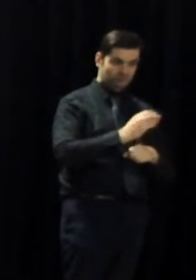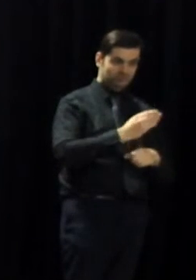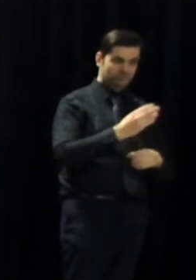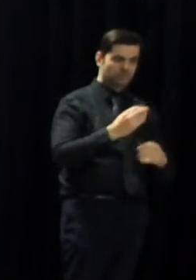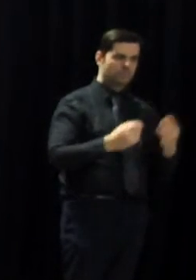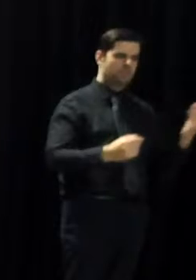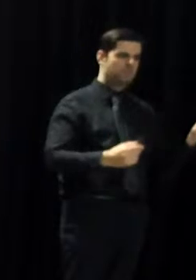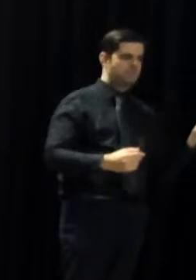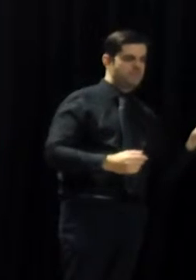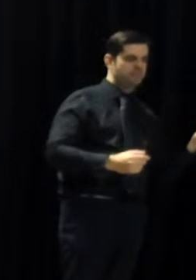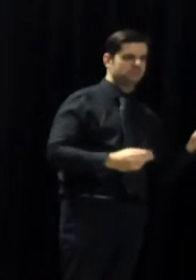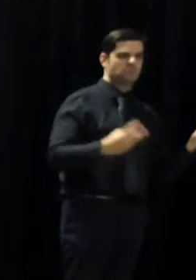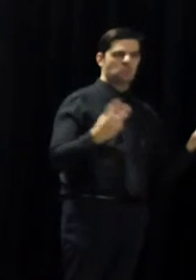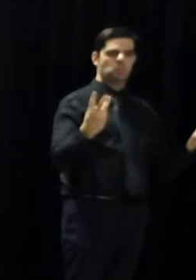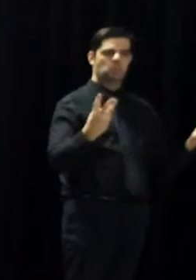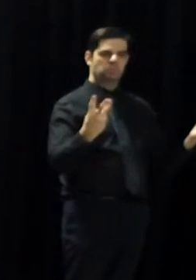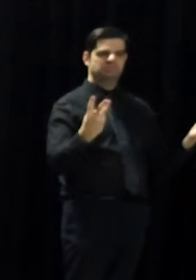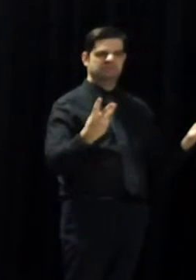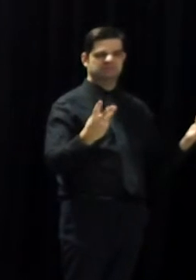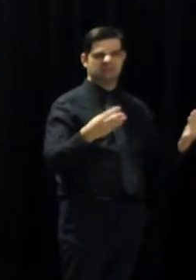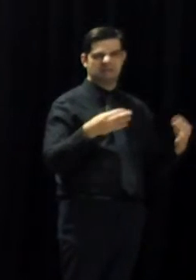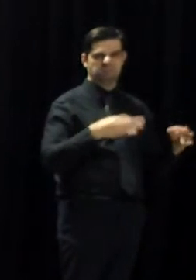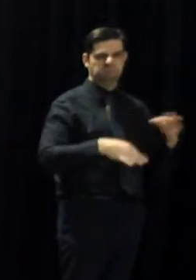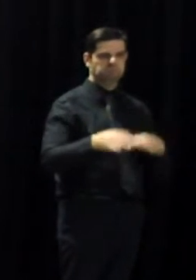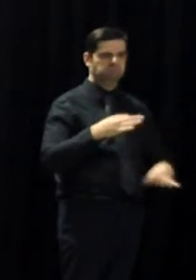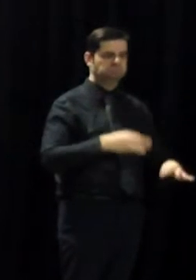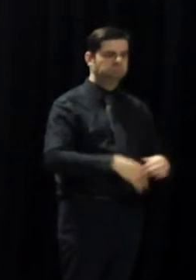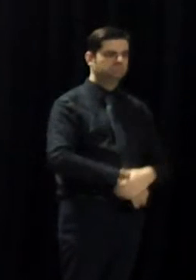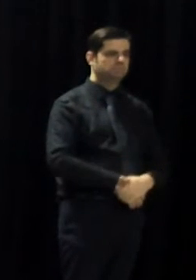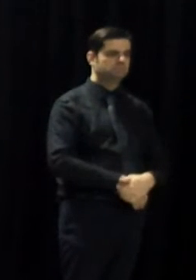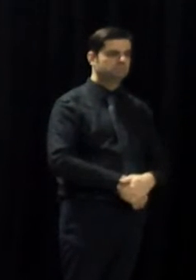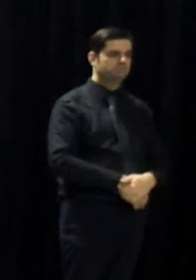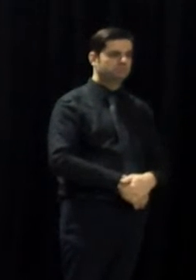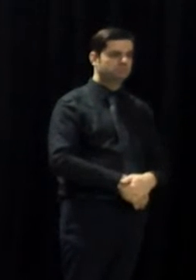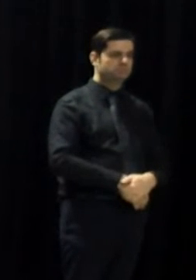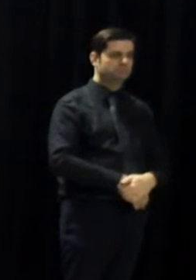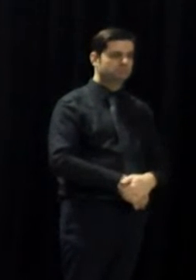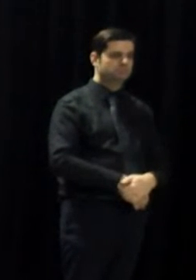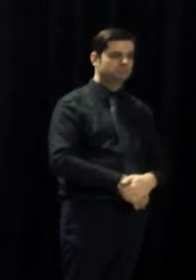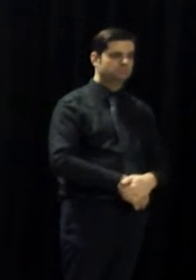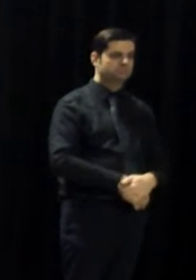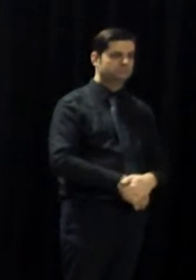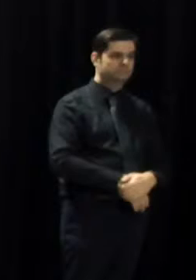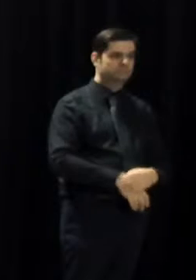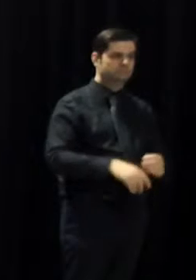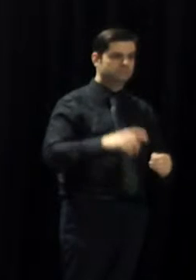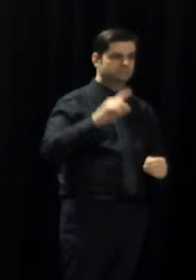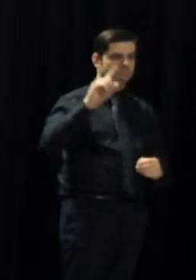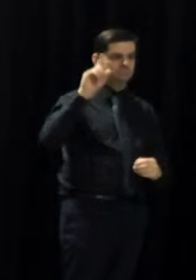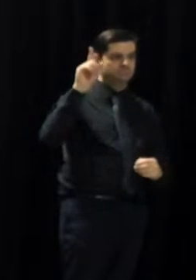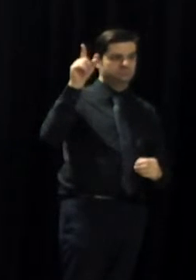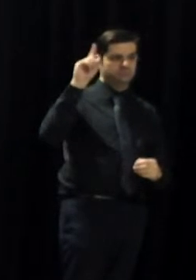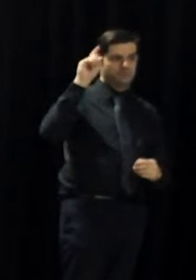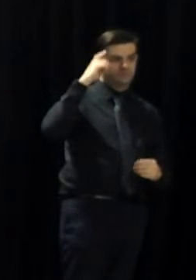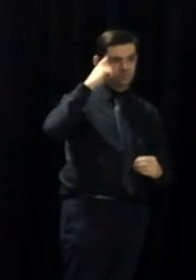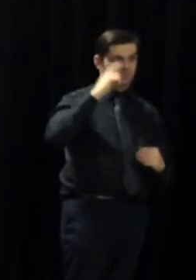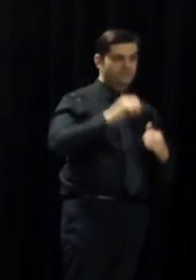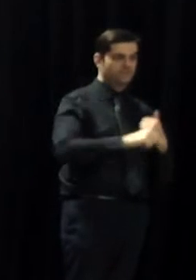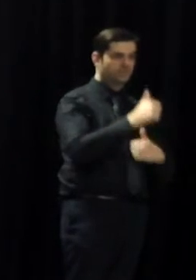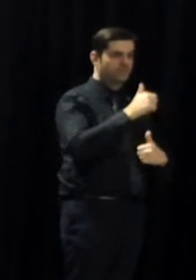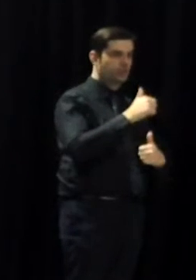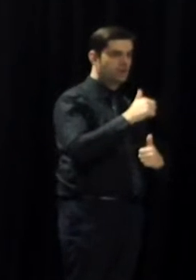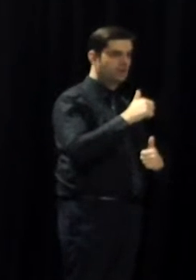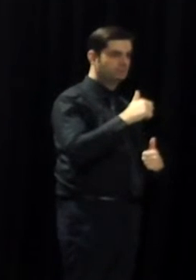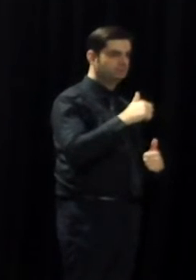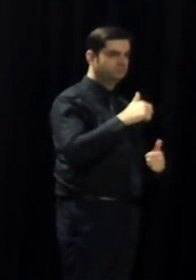Wednesday, maybe. We'll do that. The governor threatened a Thanksgiving briefing. Yeah. I can't do that to you guys. So we'll do